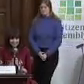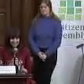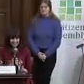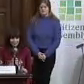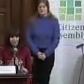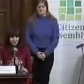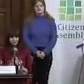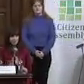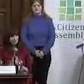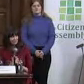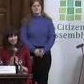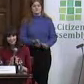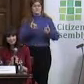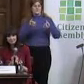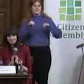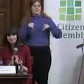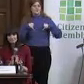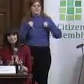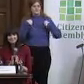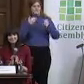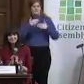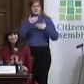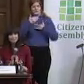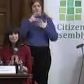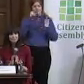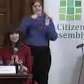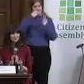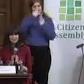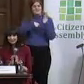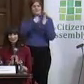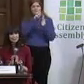And enjoy communicating the recommendations and the